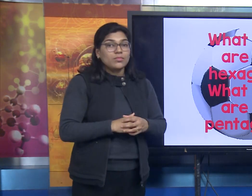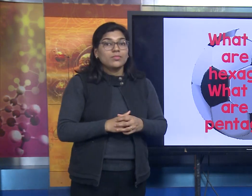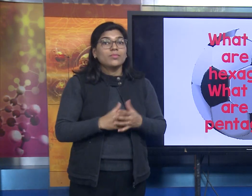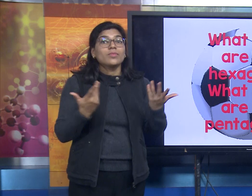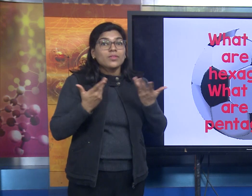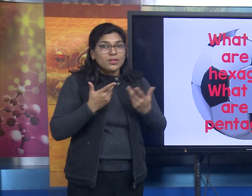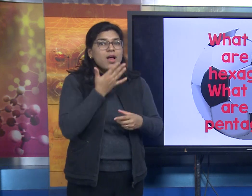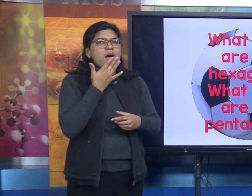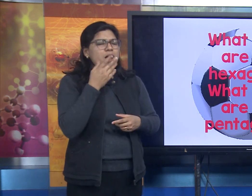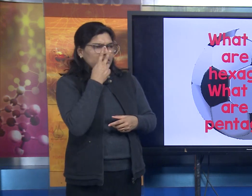pentagon.